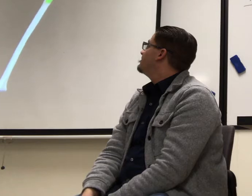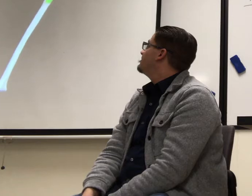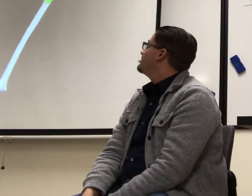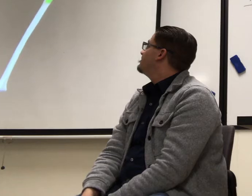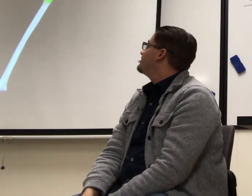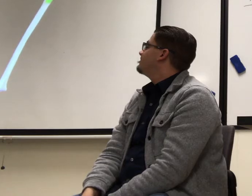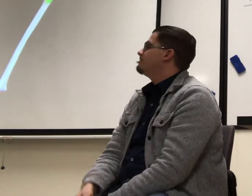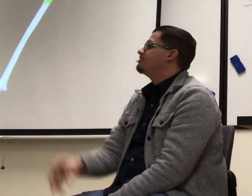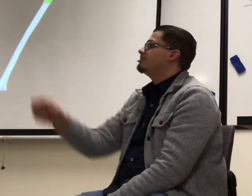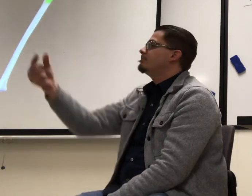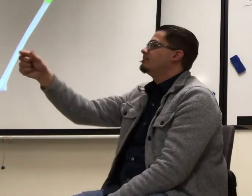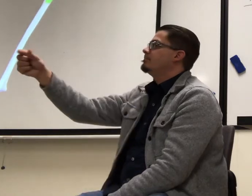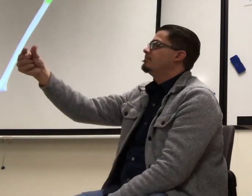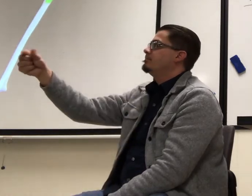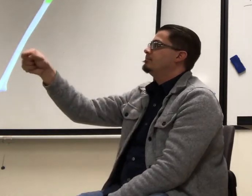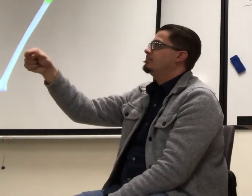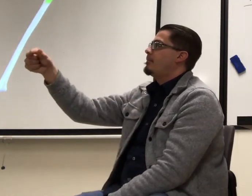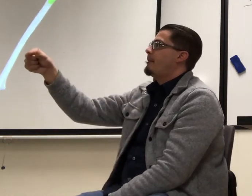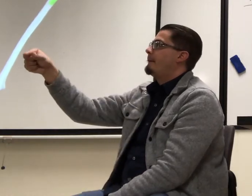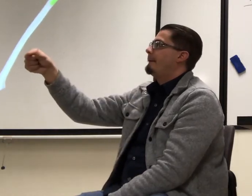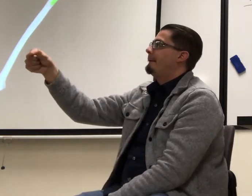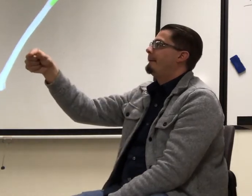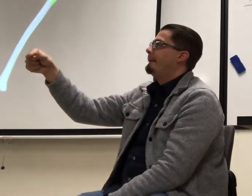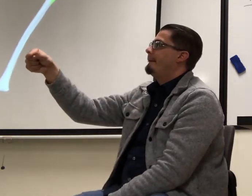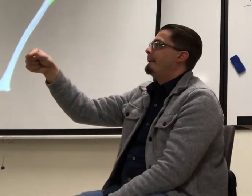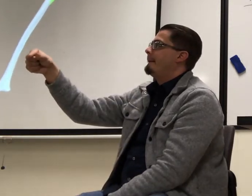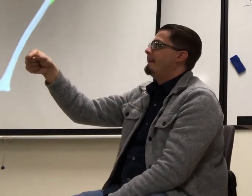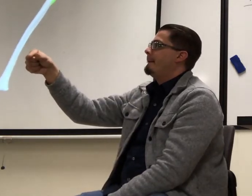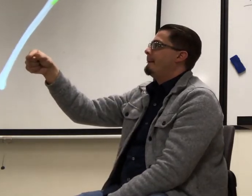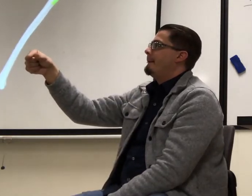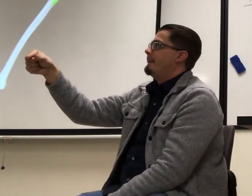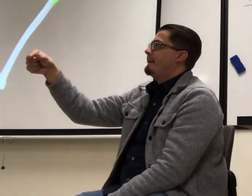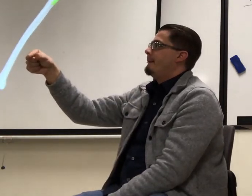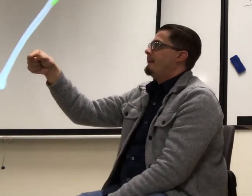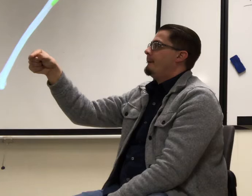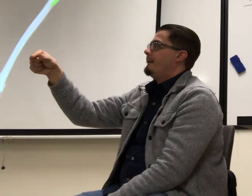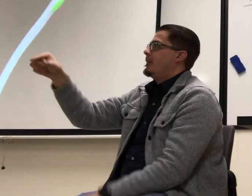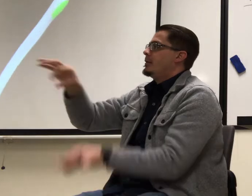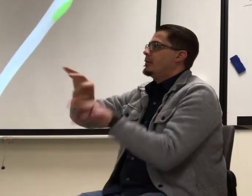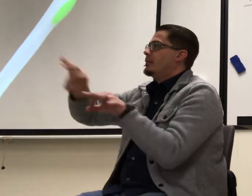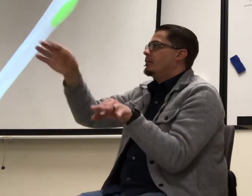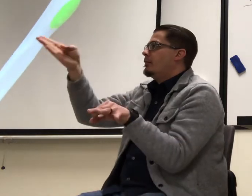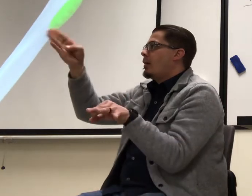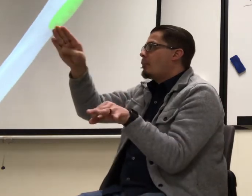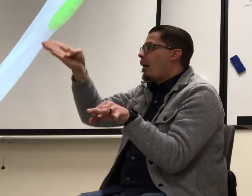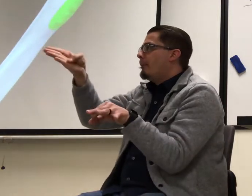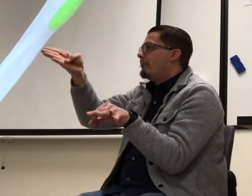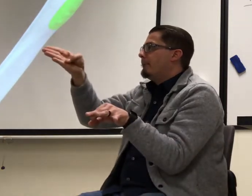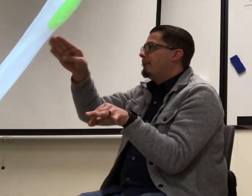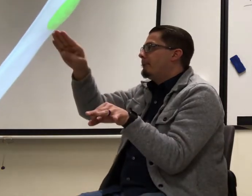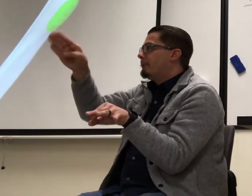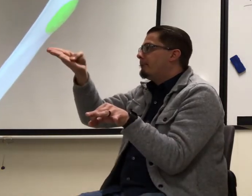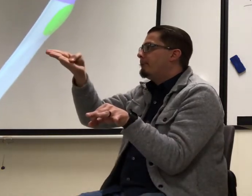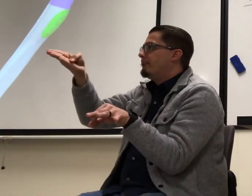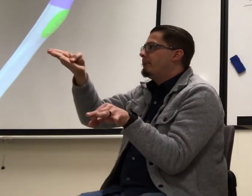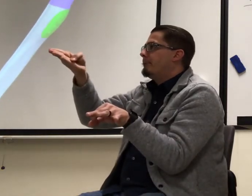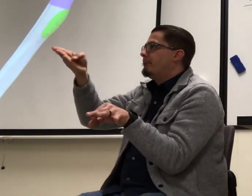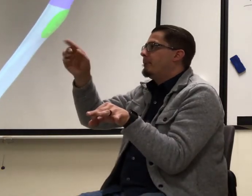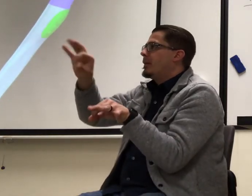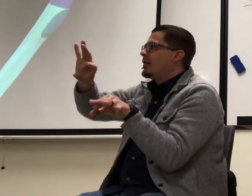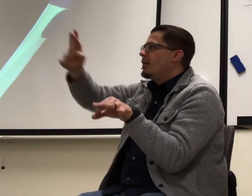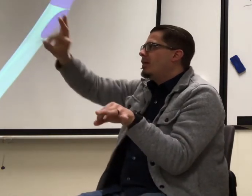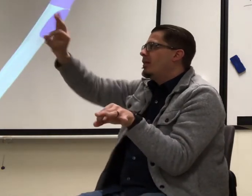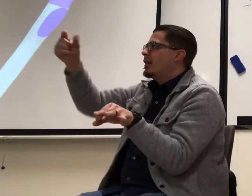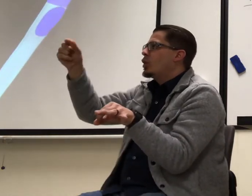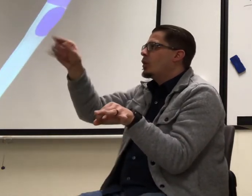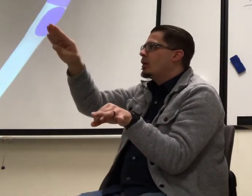So what's highlighted in green, it's a bump. Doesn't really look very bumpy here, but let me zoom in a little bit. It's a big